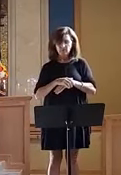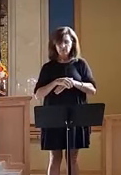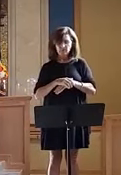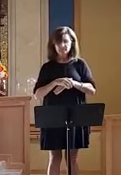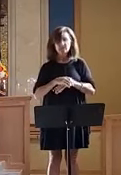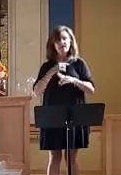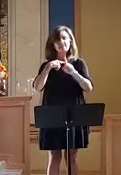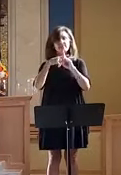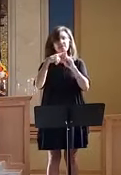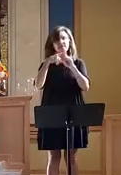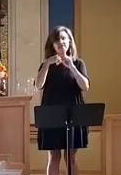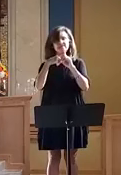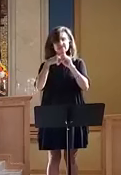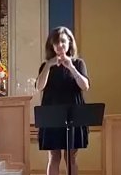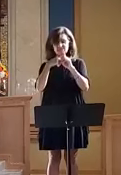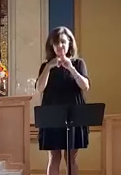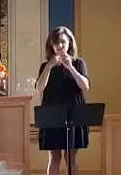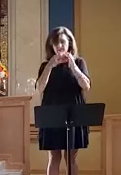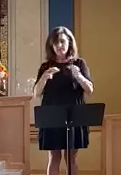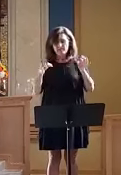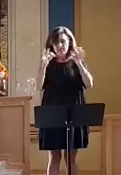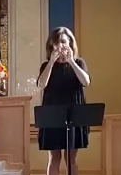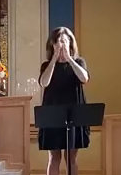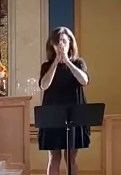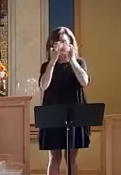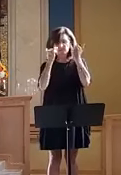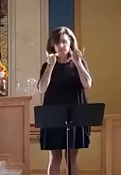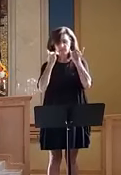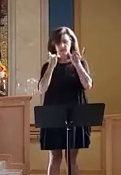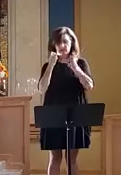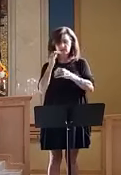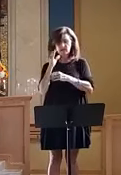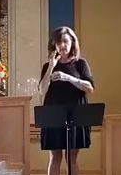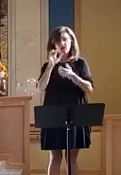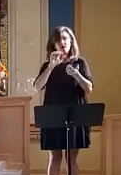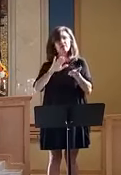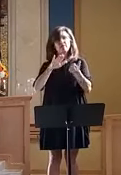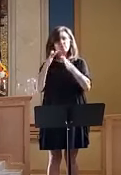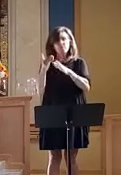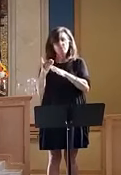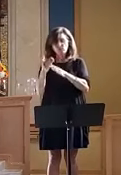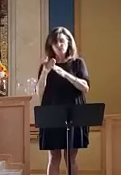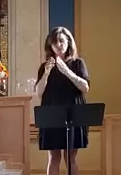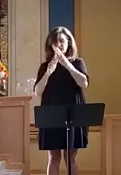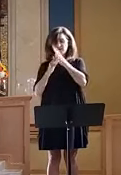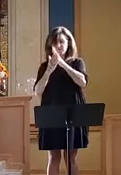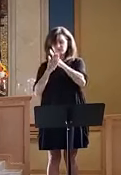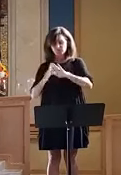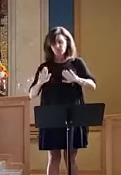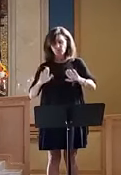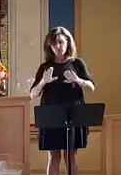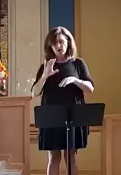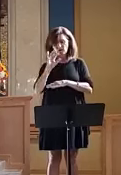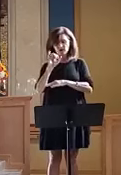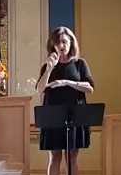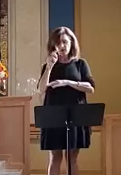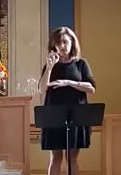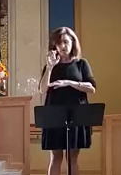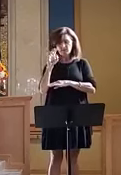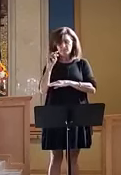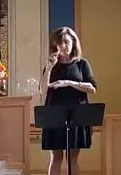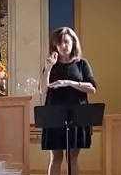and for the intention of today's Mass, the repose of the soul of Connie